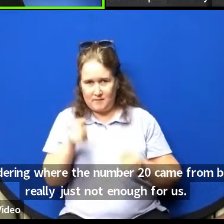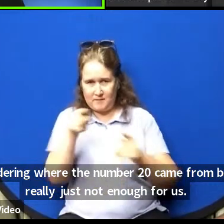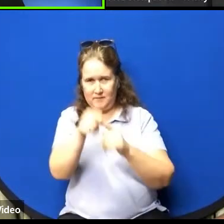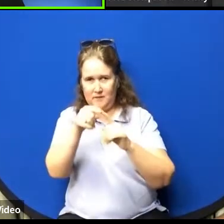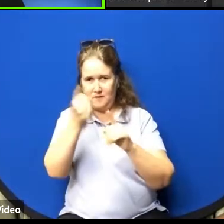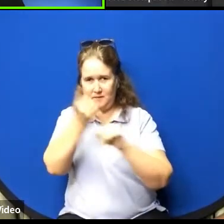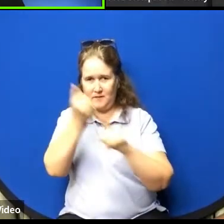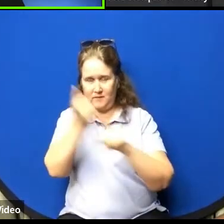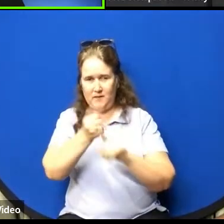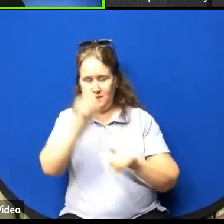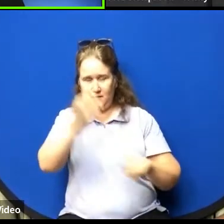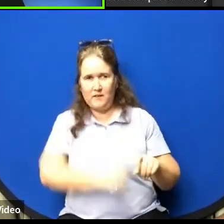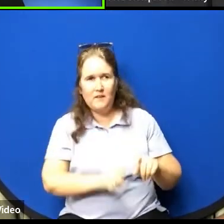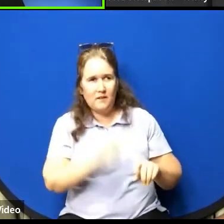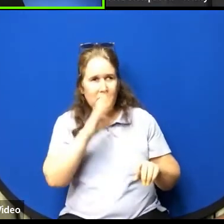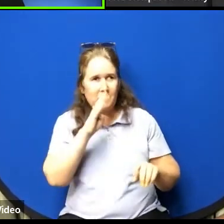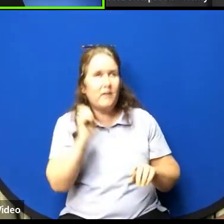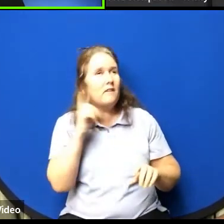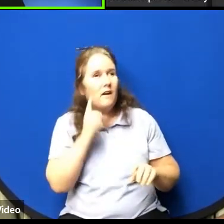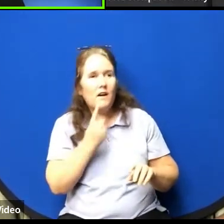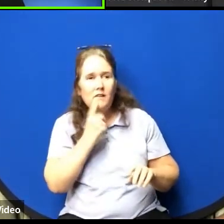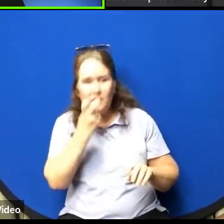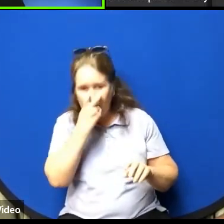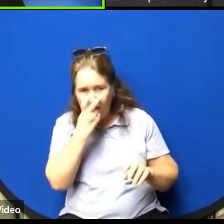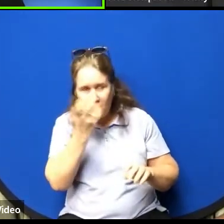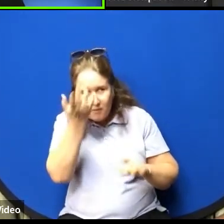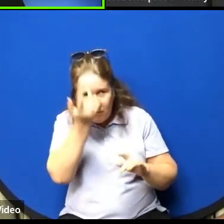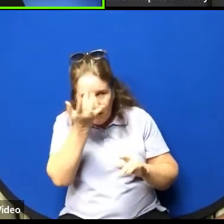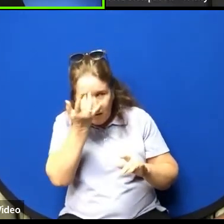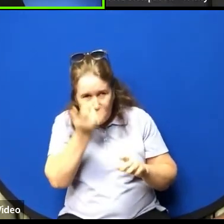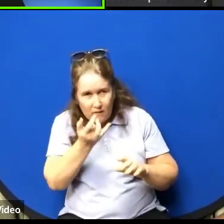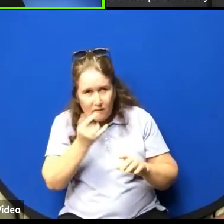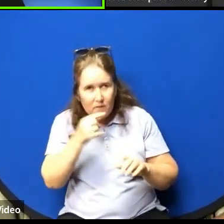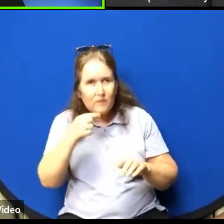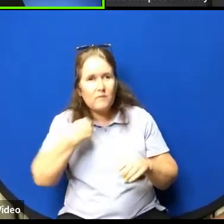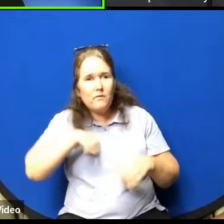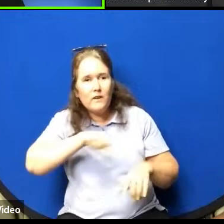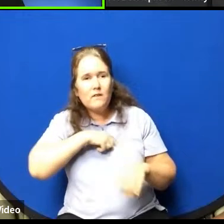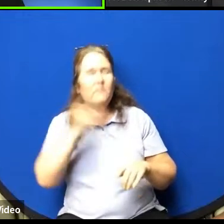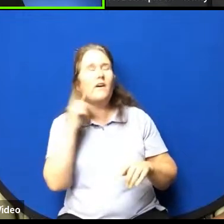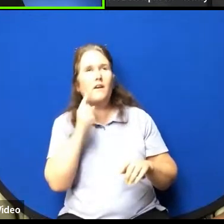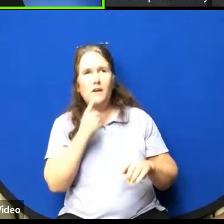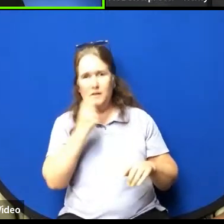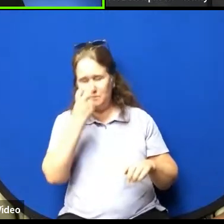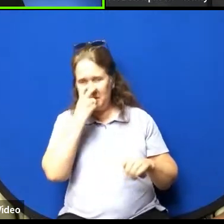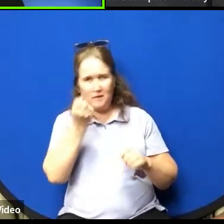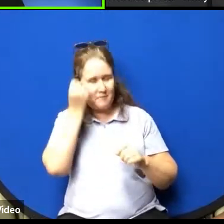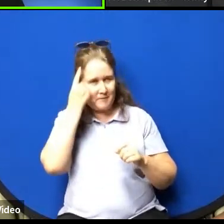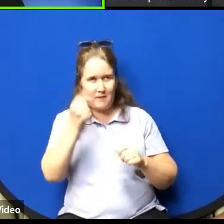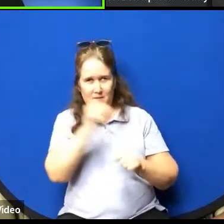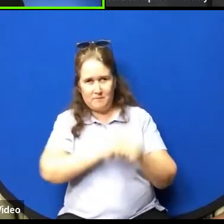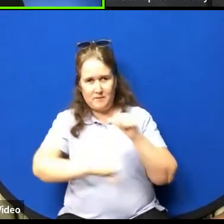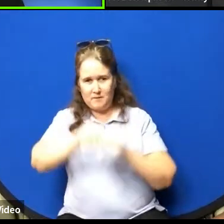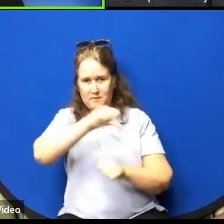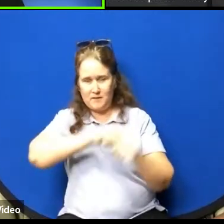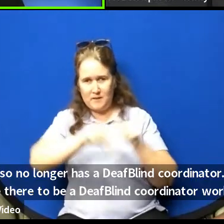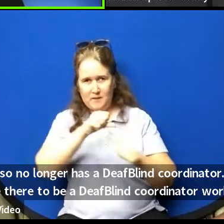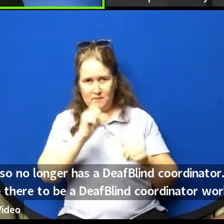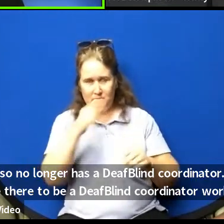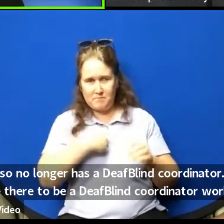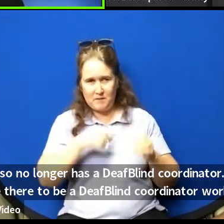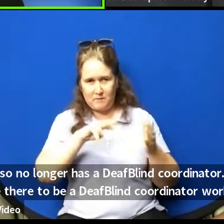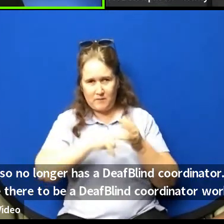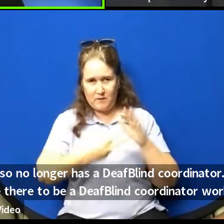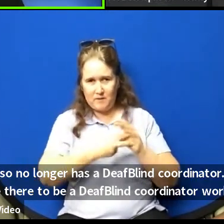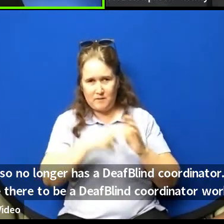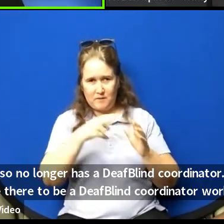And I would like there to be a deafblind coordinator working for ACDHH who has an understanding